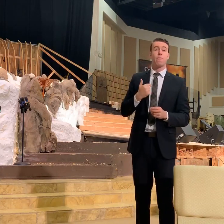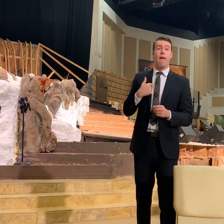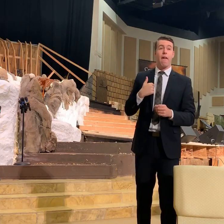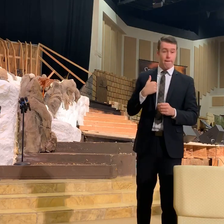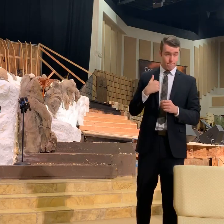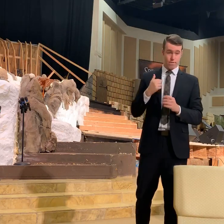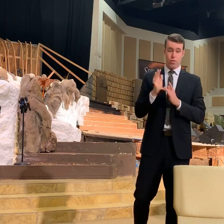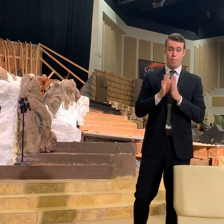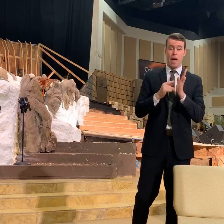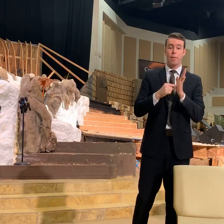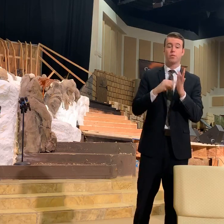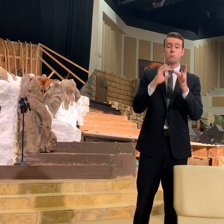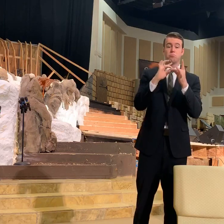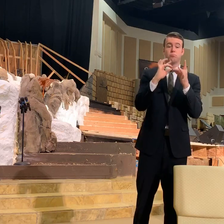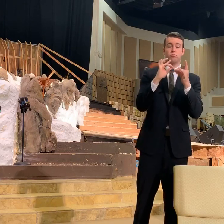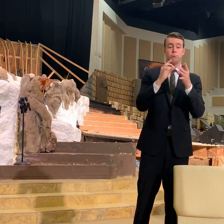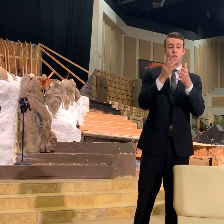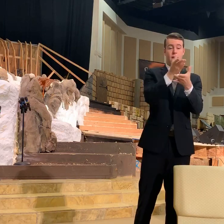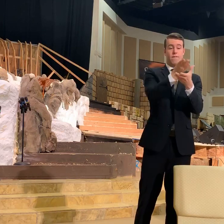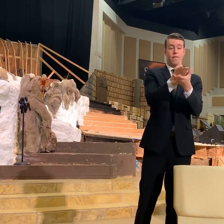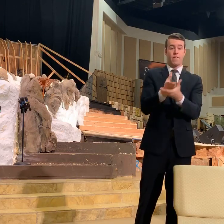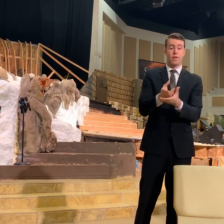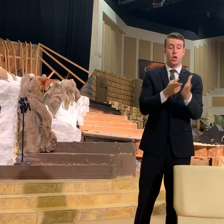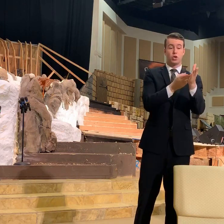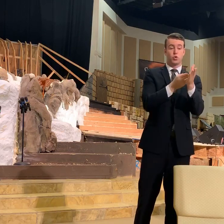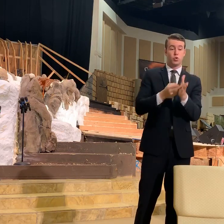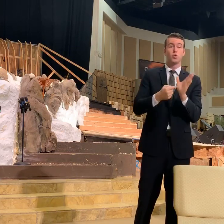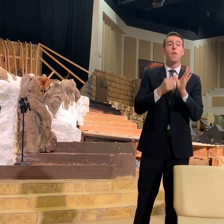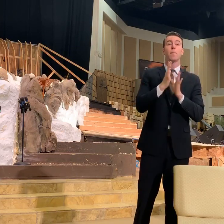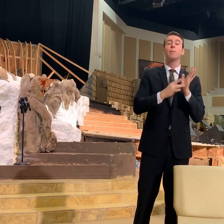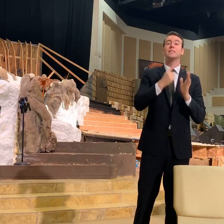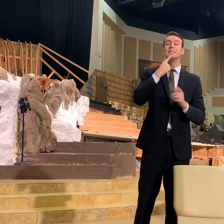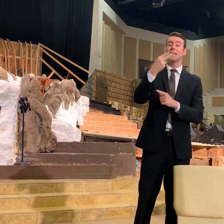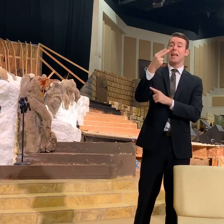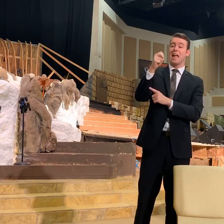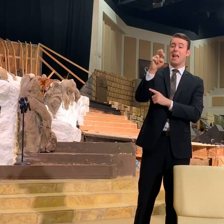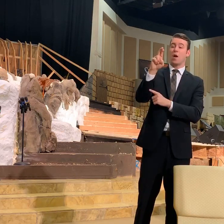in the Bible that heresies must come.